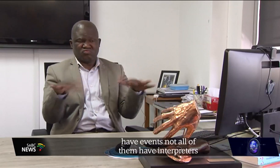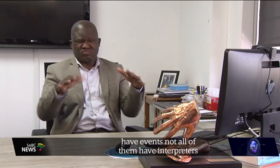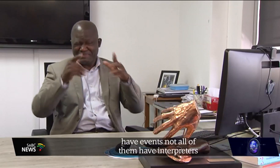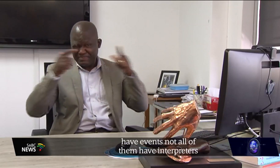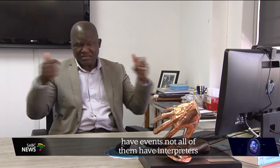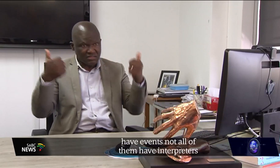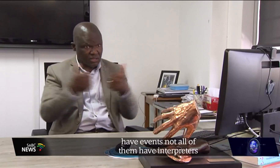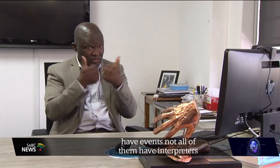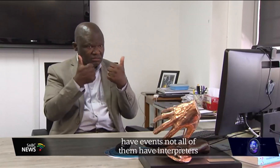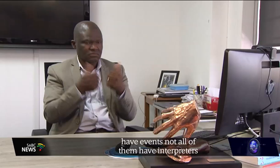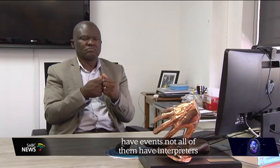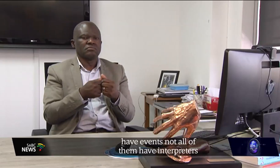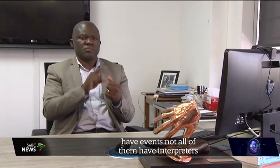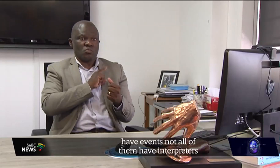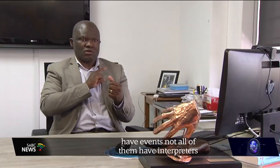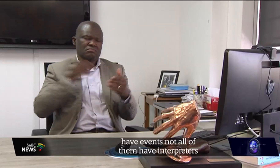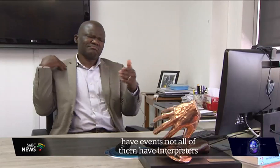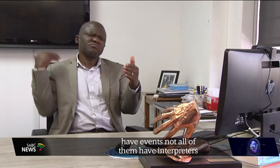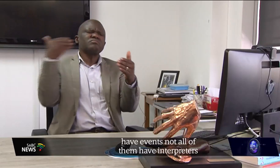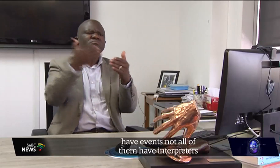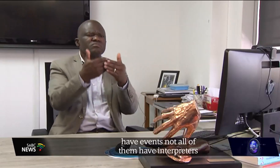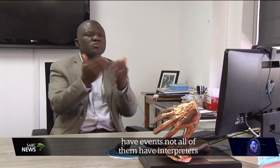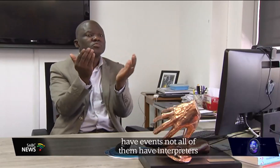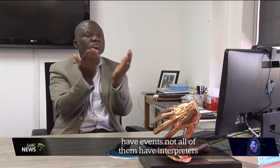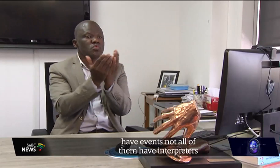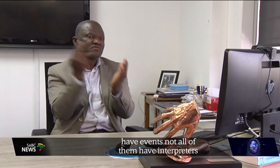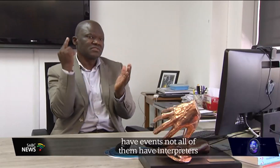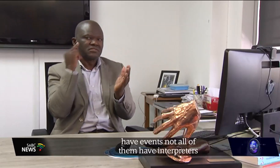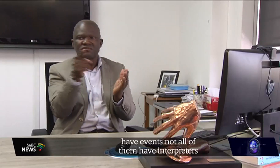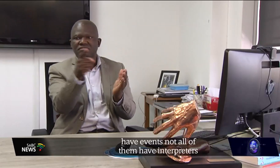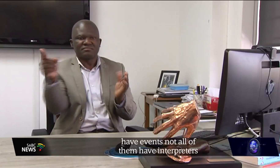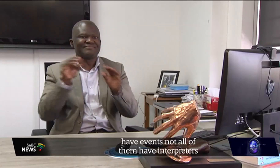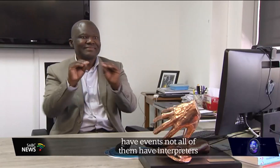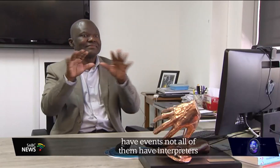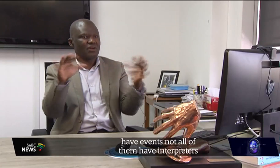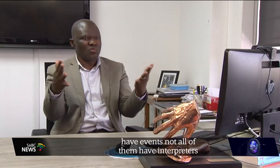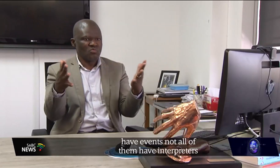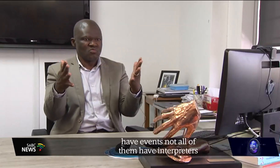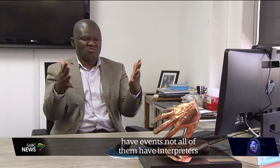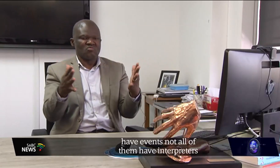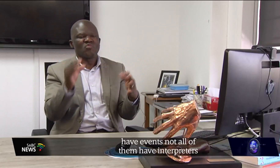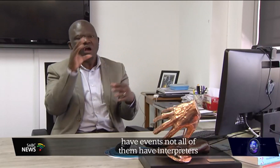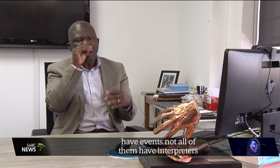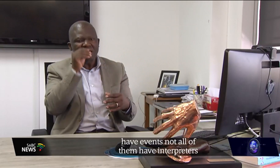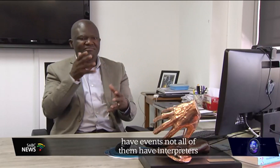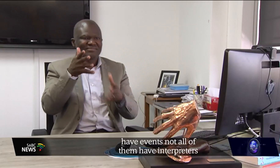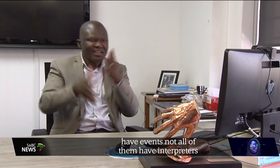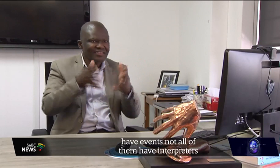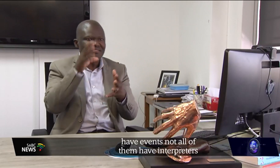di-events o kry-e le gore wela a se gantši le ge e le gore matšatši a go kaonenyana mo e le gore wela o bona di-interpreters di